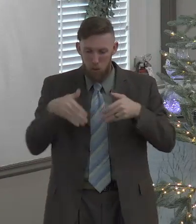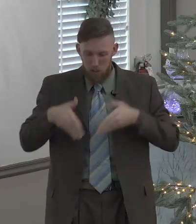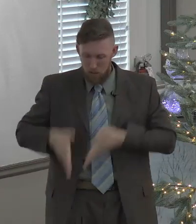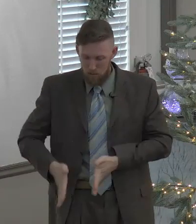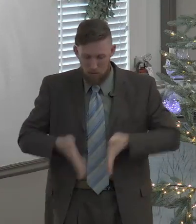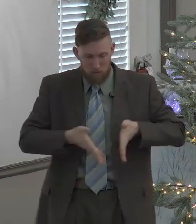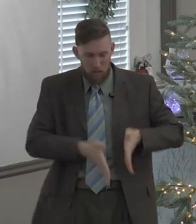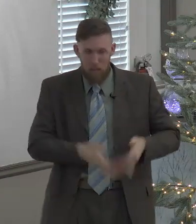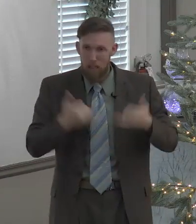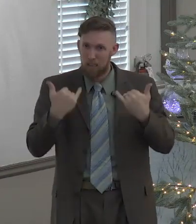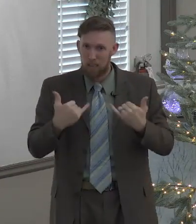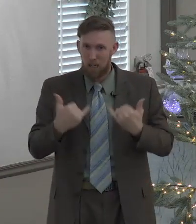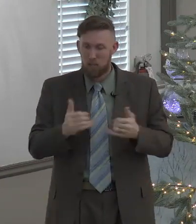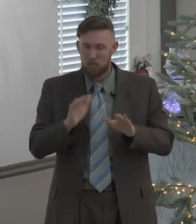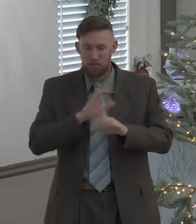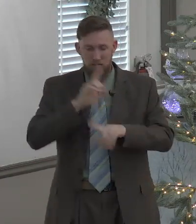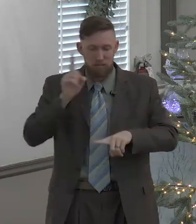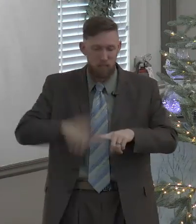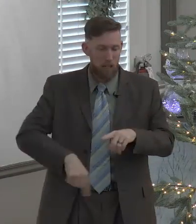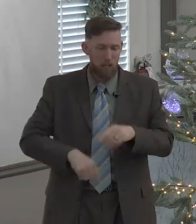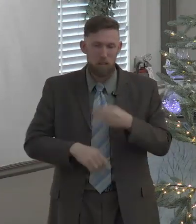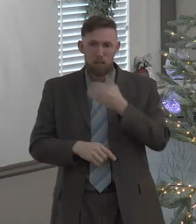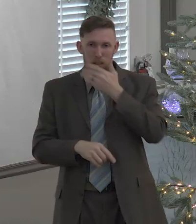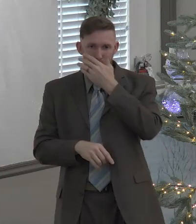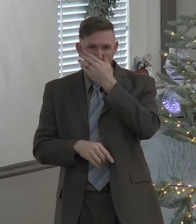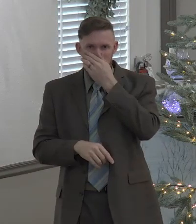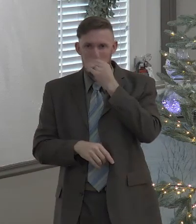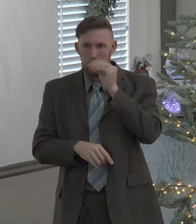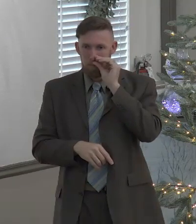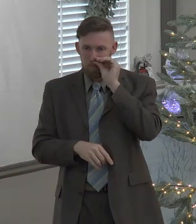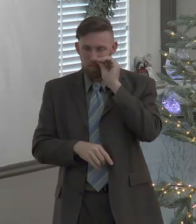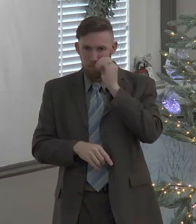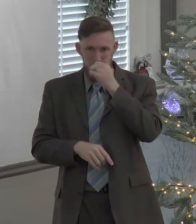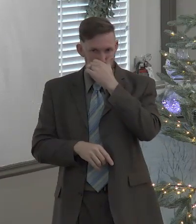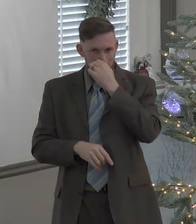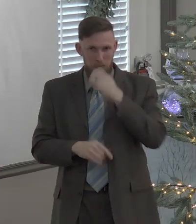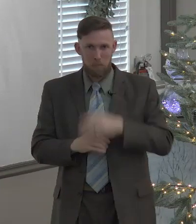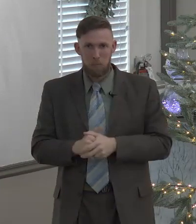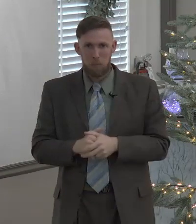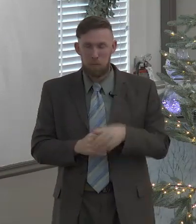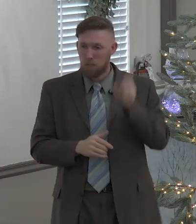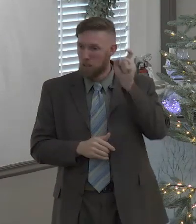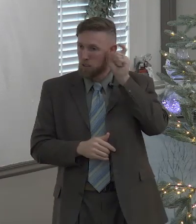And now he has no ability to move his legs. He has